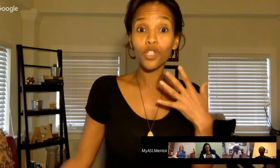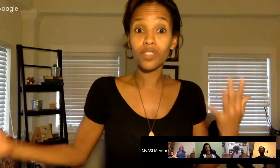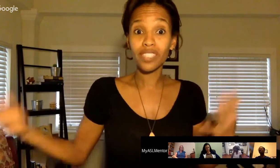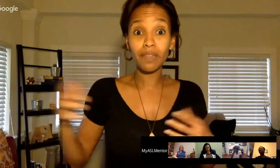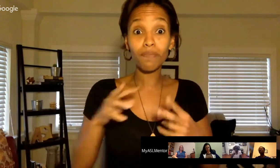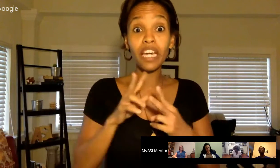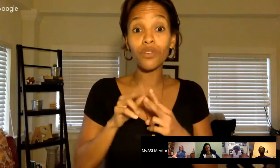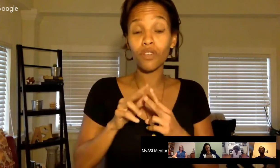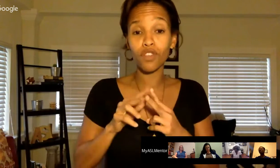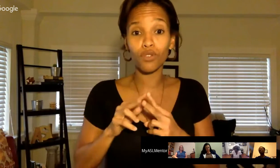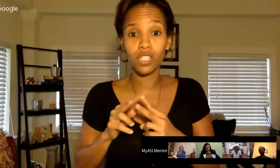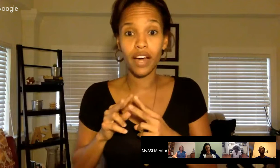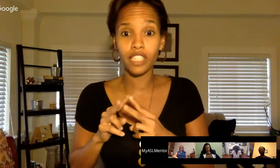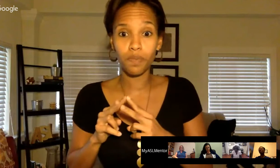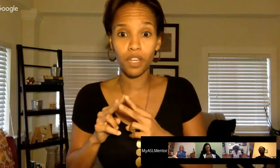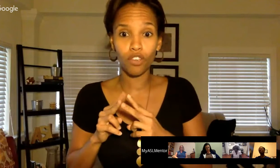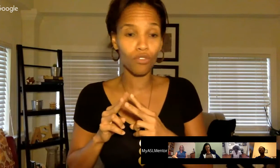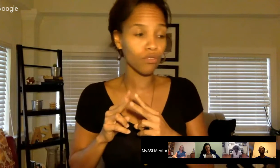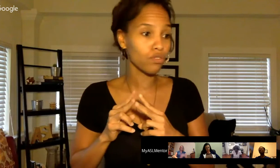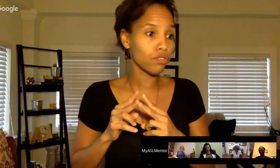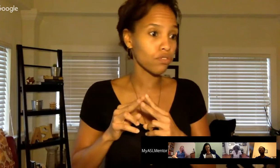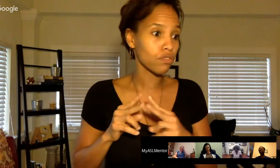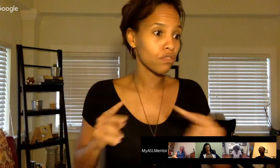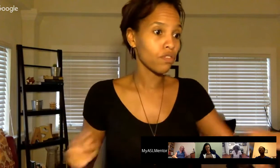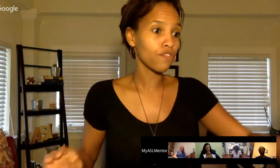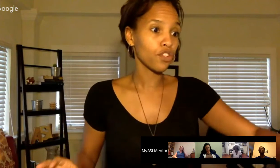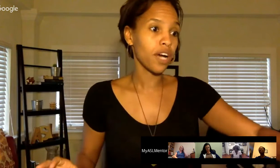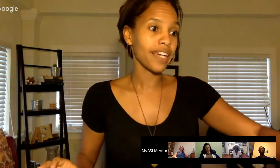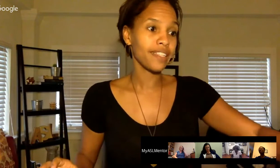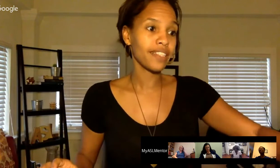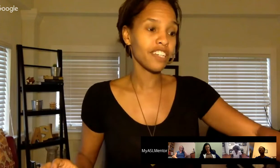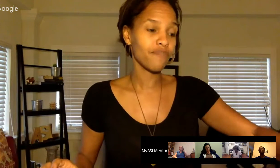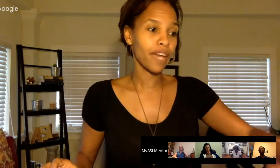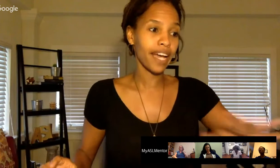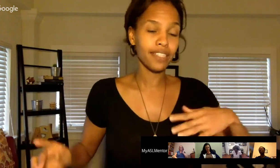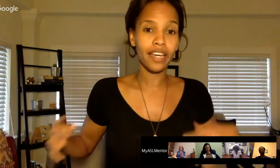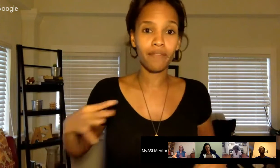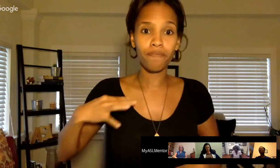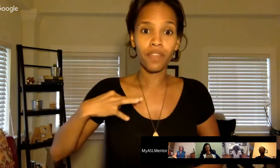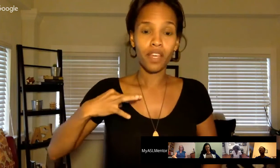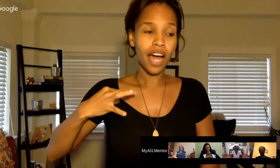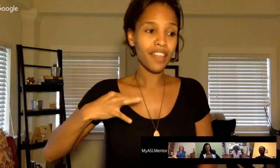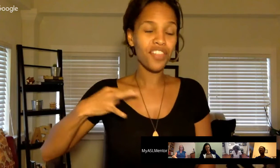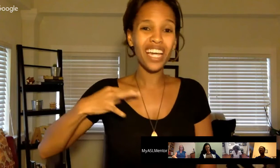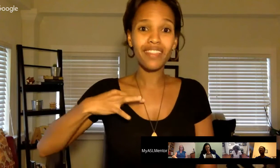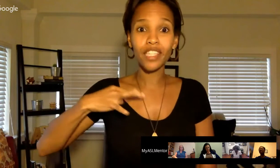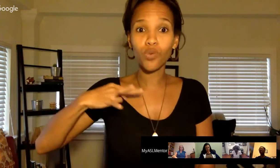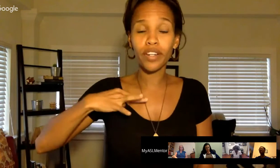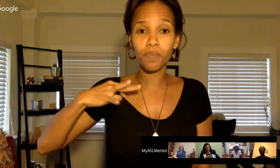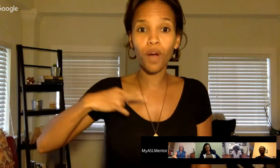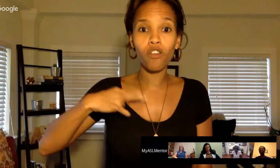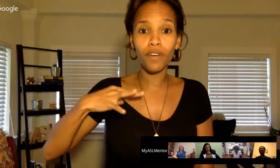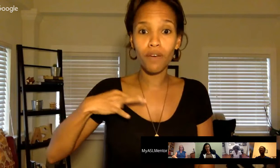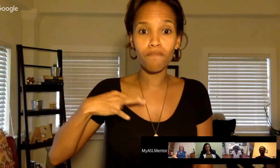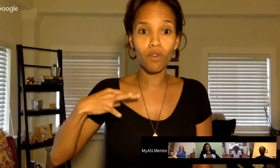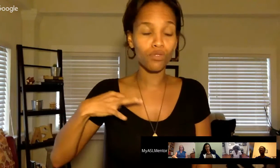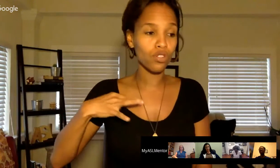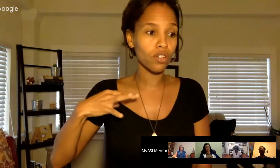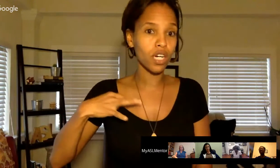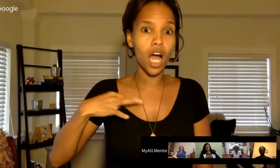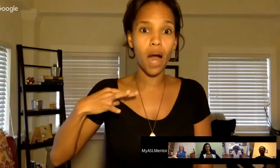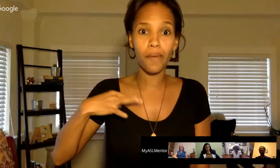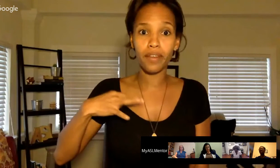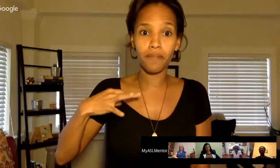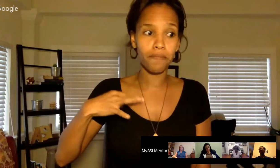commonly you will see either of those signs being used for the idea of candidate. I think this one is probably the